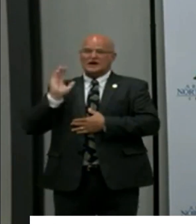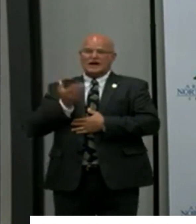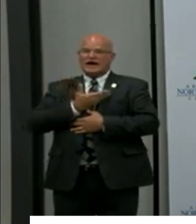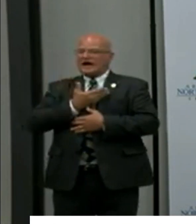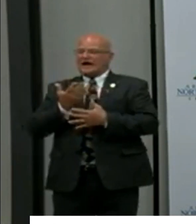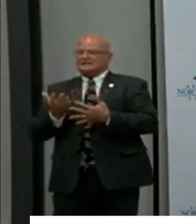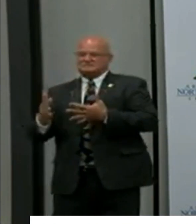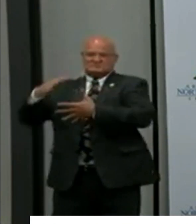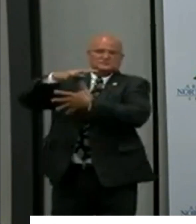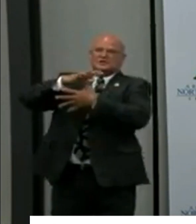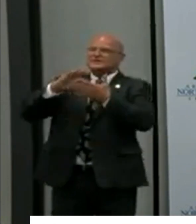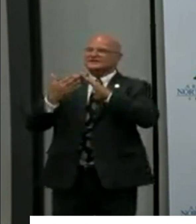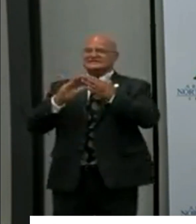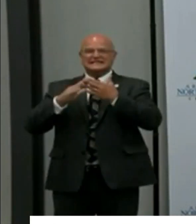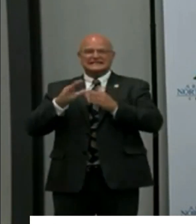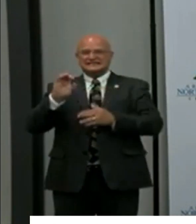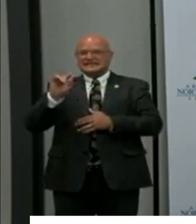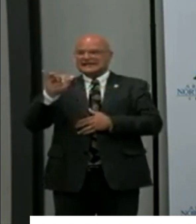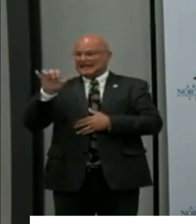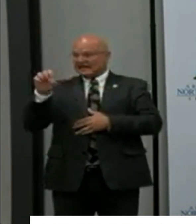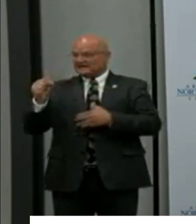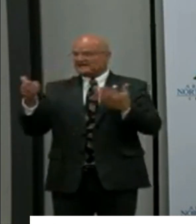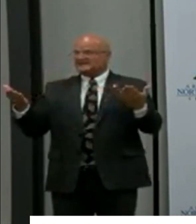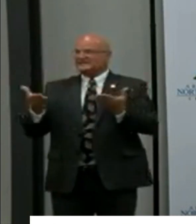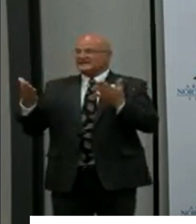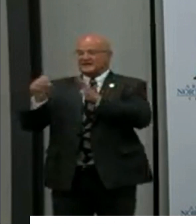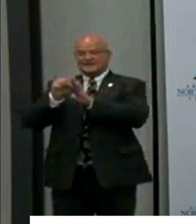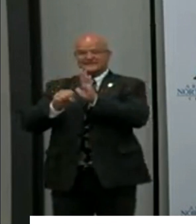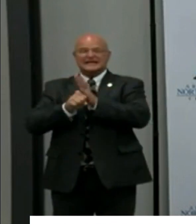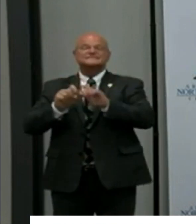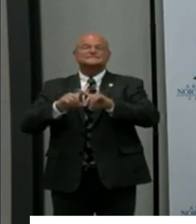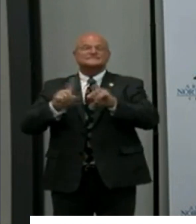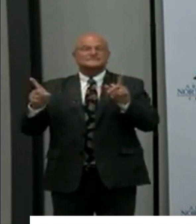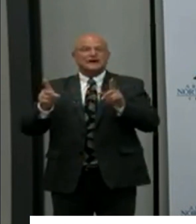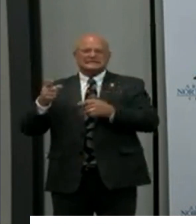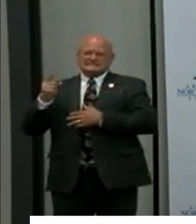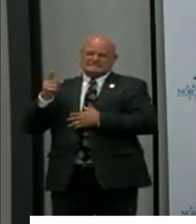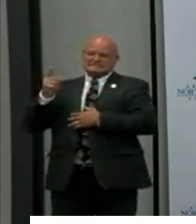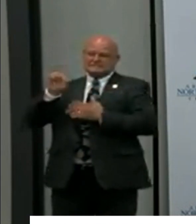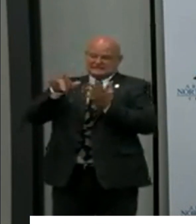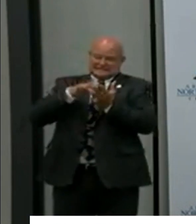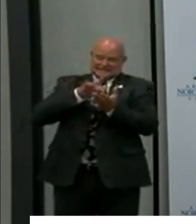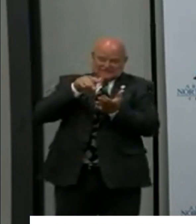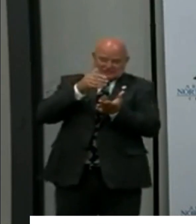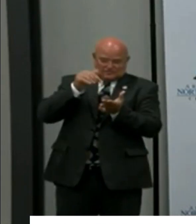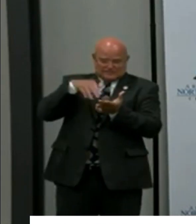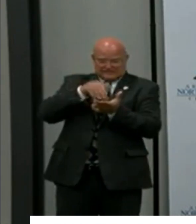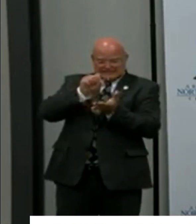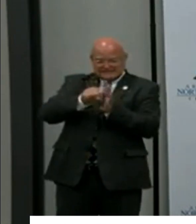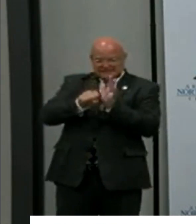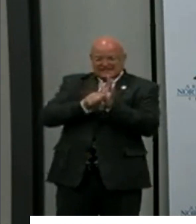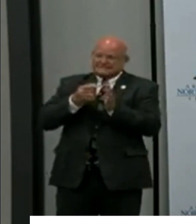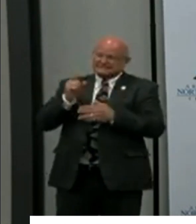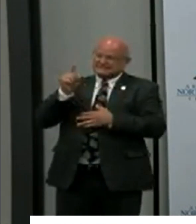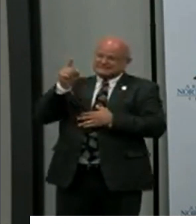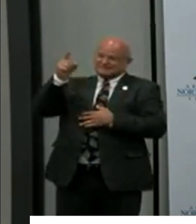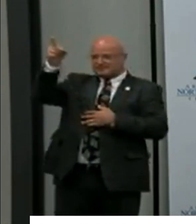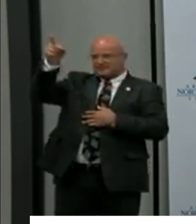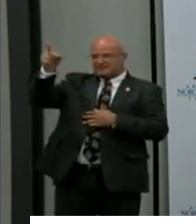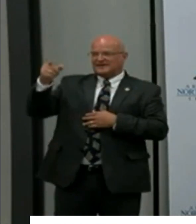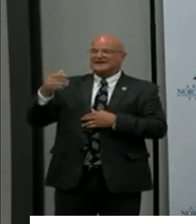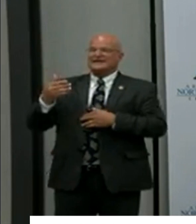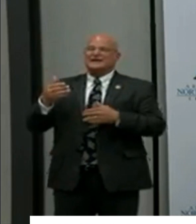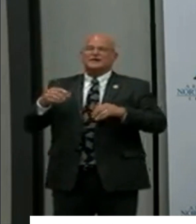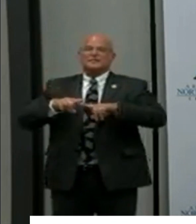premier cities and counties here in the state, but it's a long ways from the central part, and it's important for everyone here